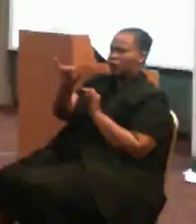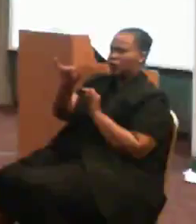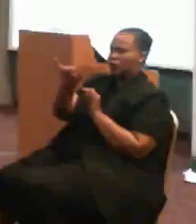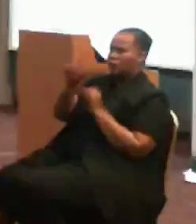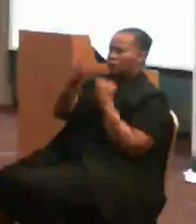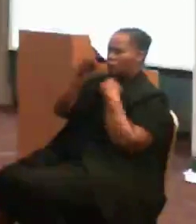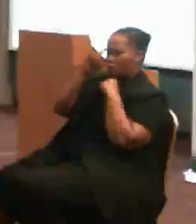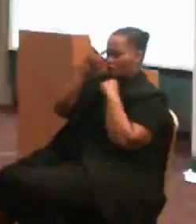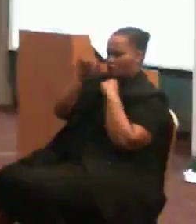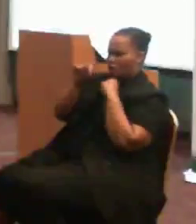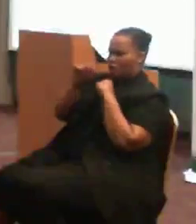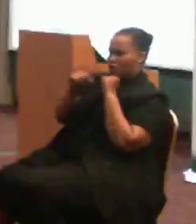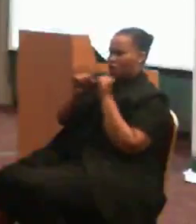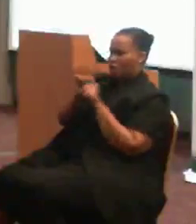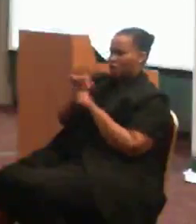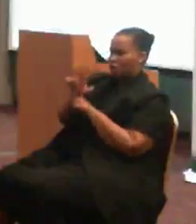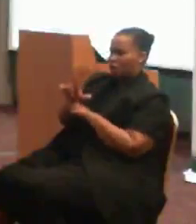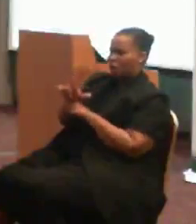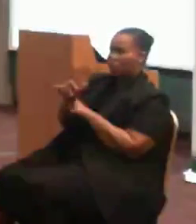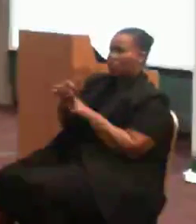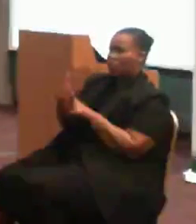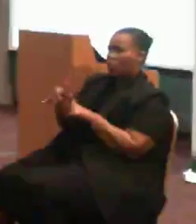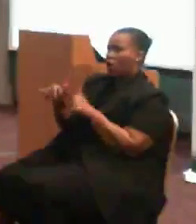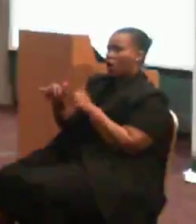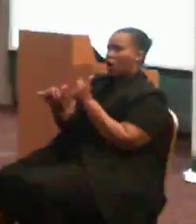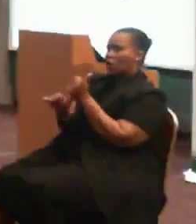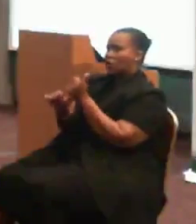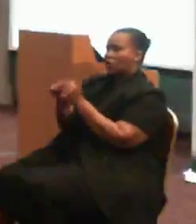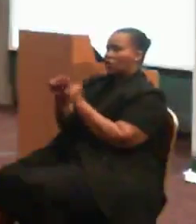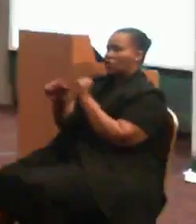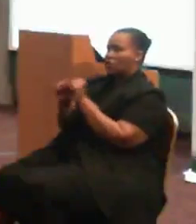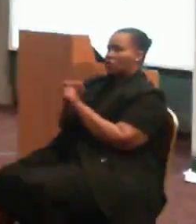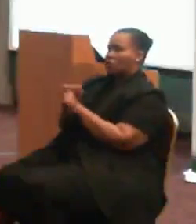So, if you're not able to raise